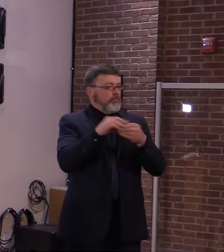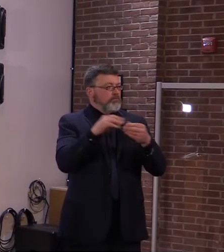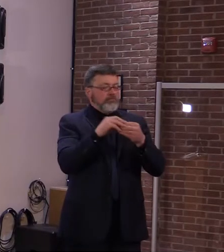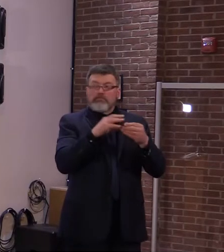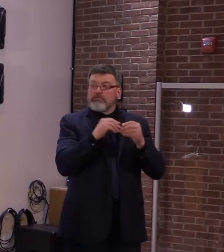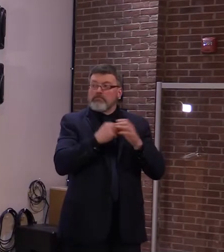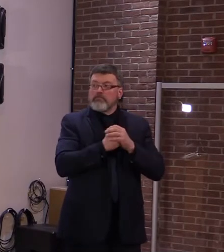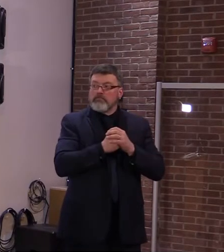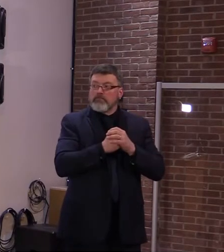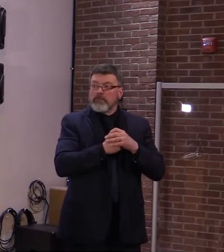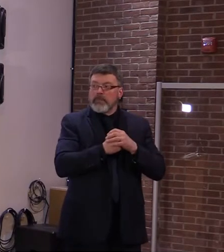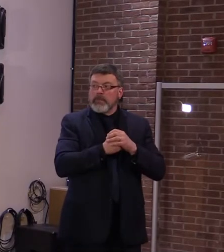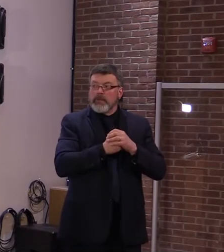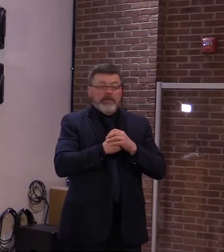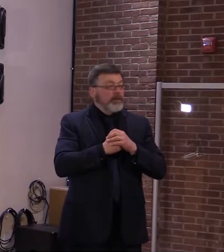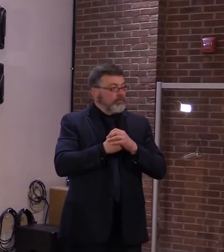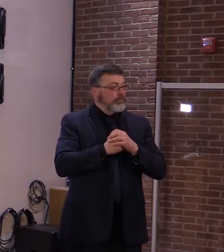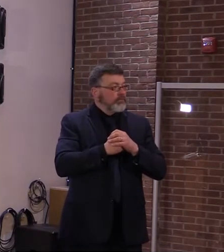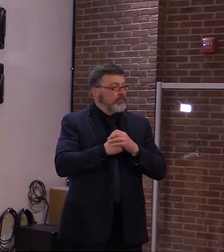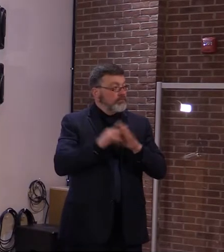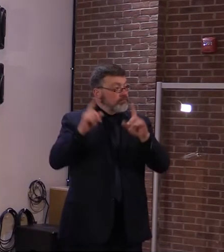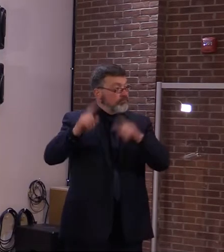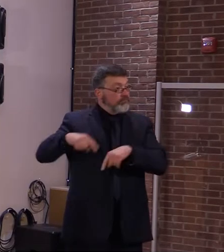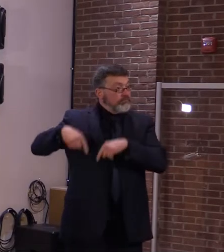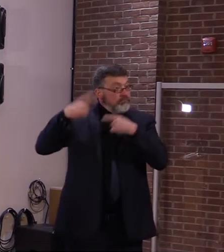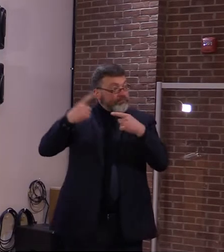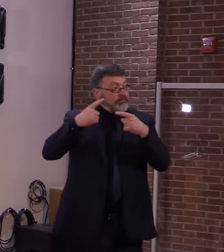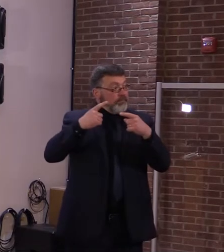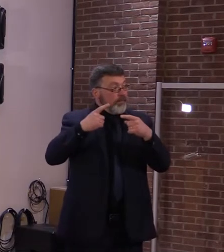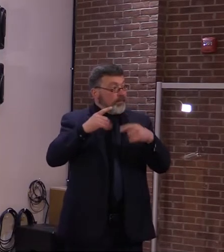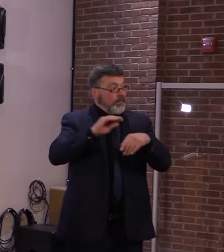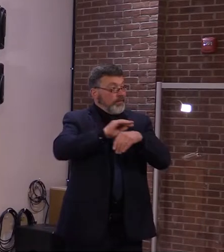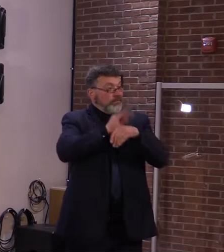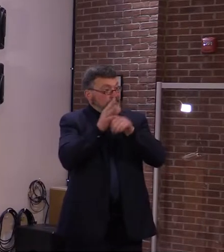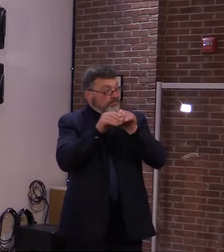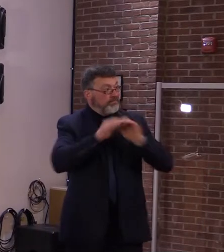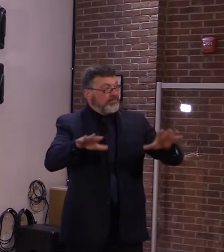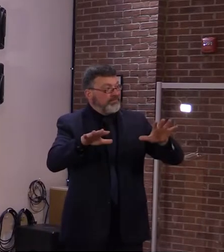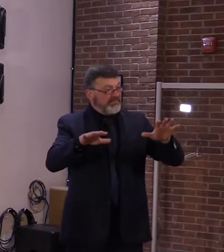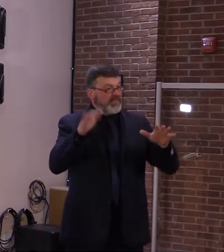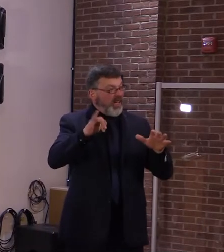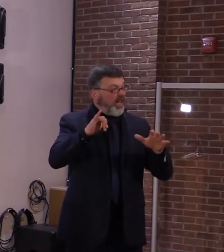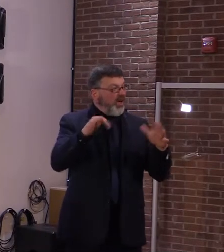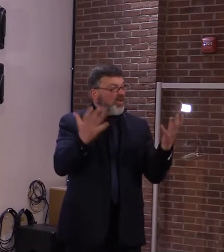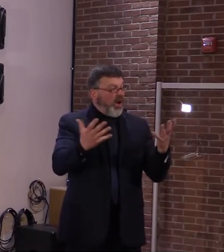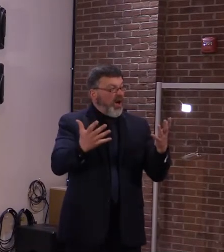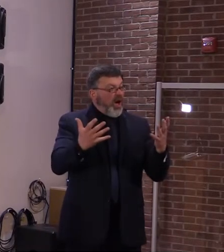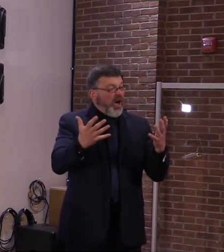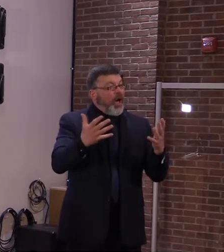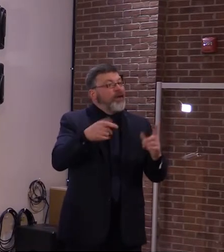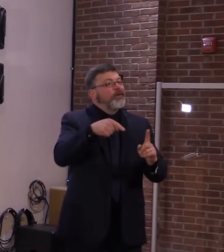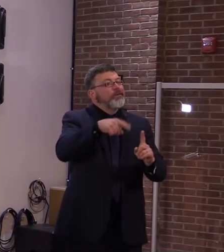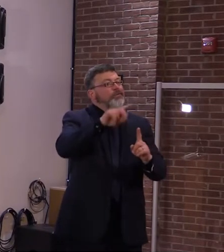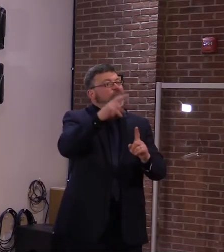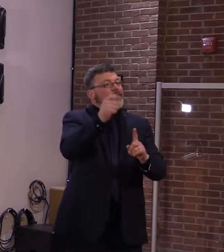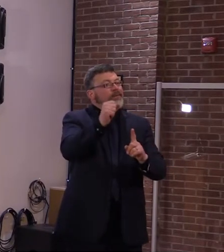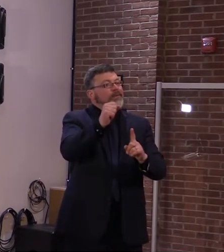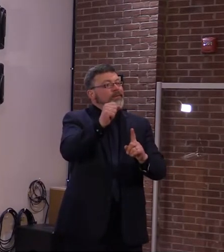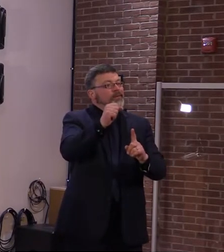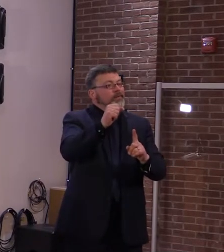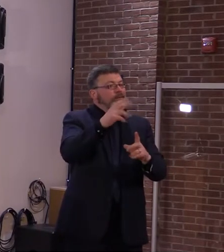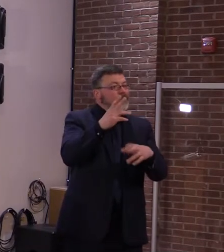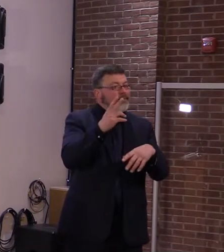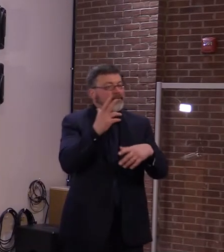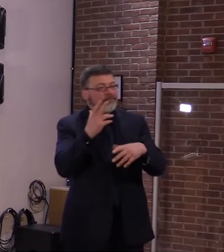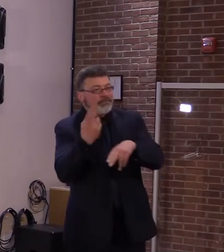substance misuse. Throughout the pandemic, we've continued efforts to meet all ongoing public health needs.